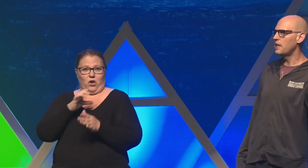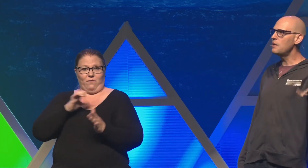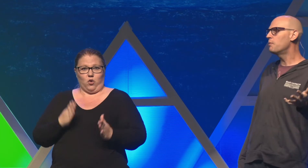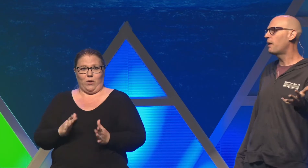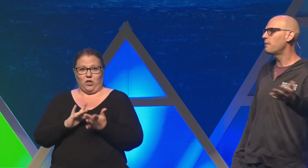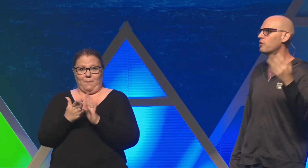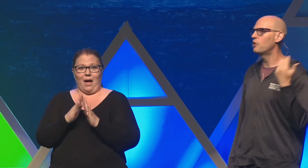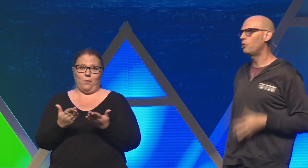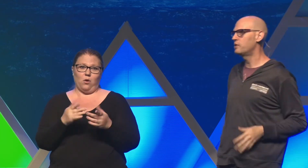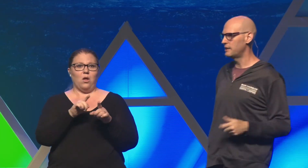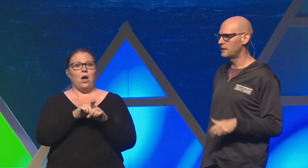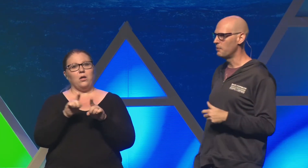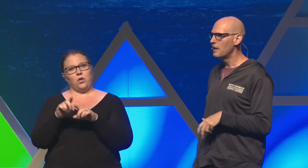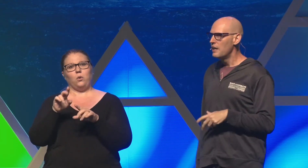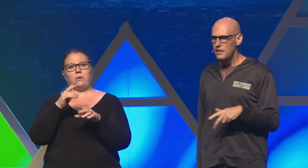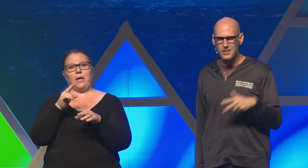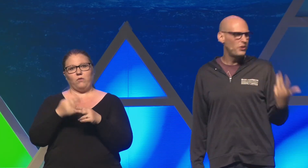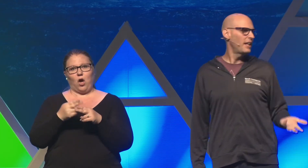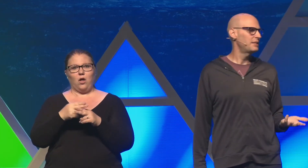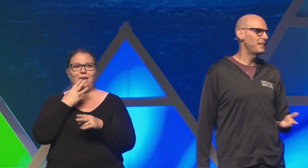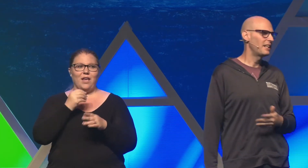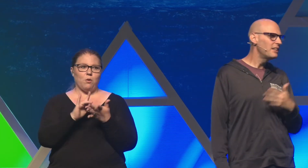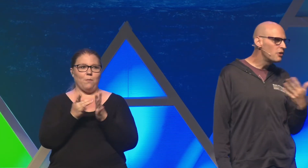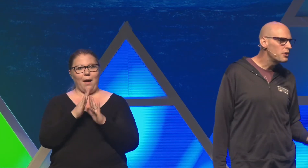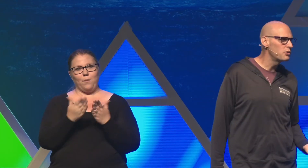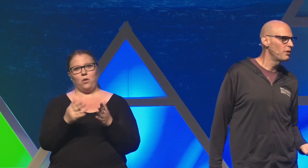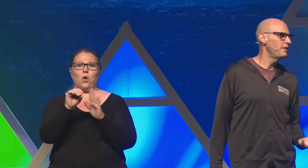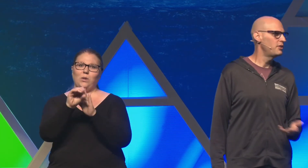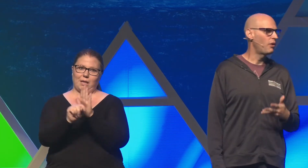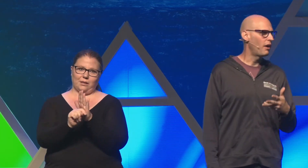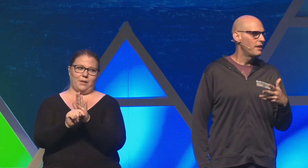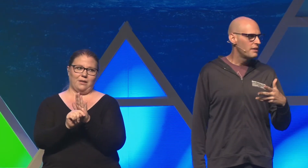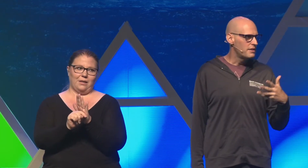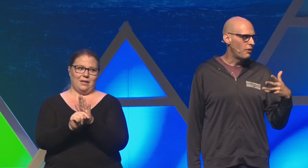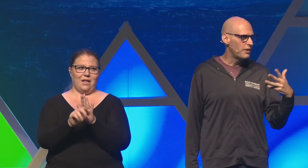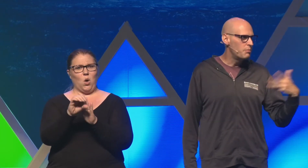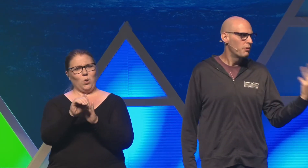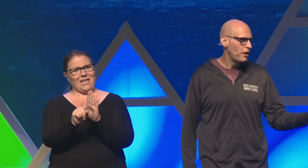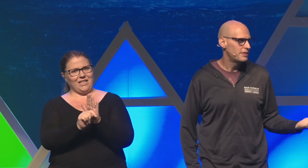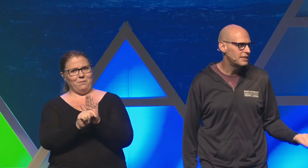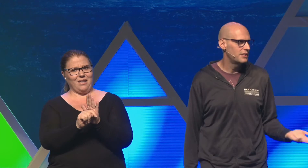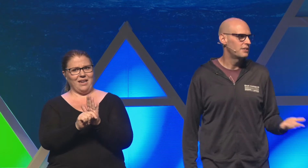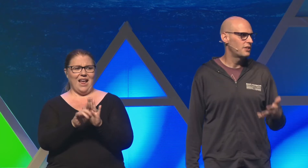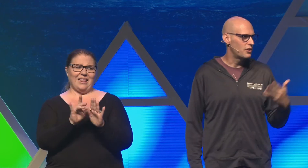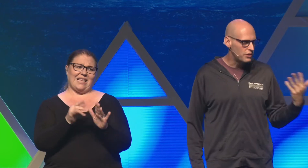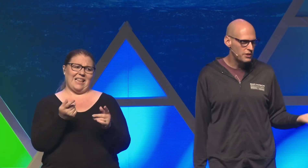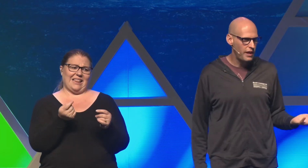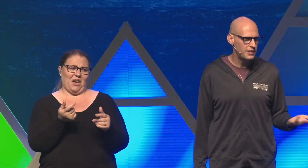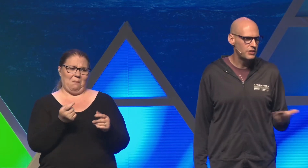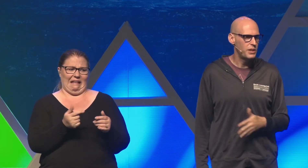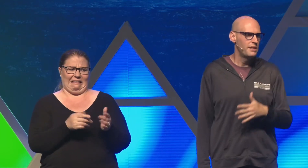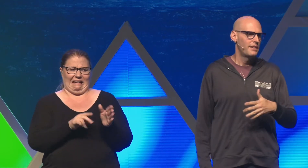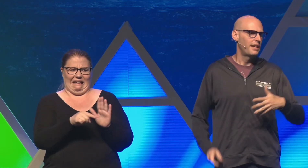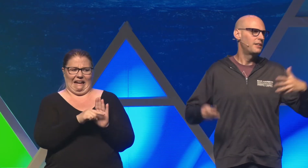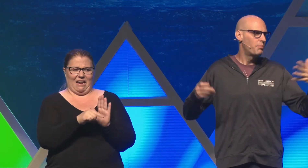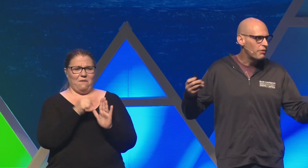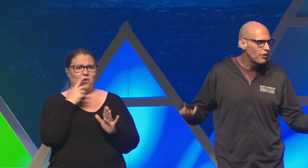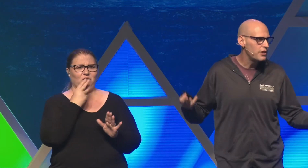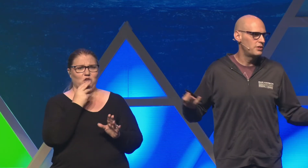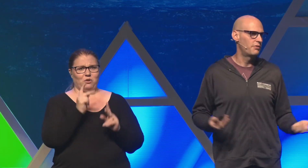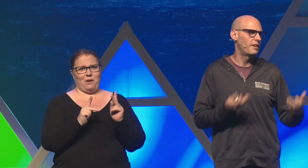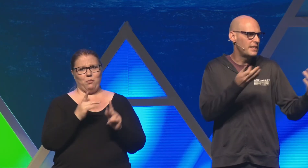called the Hebrew Bible or the Old Testament. Old Testament is a little pejorative to our Hebrew brothers and sisters, our Jewish friends, so we like